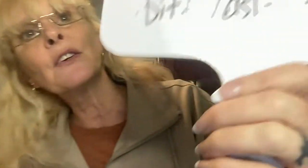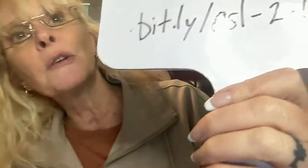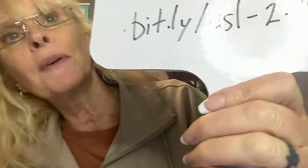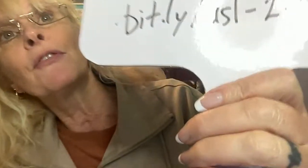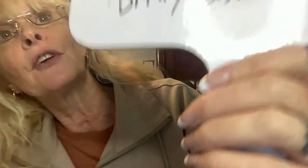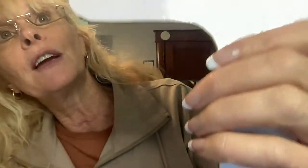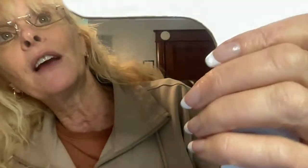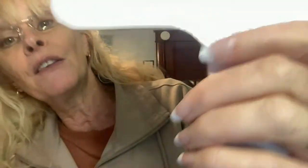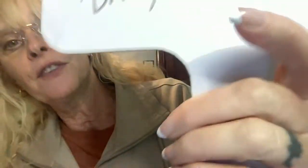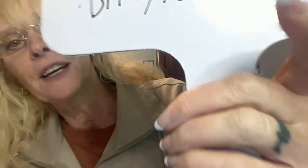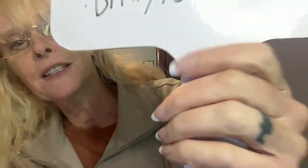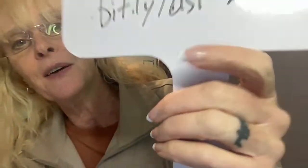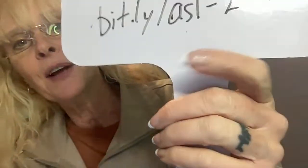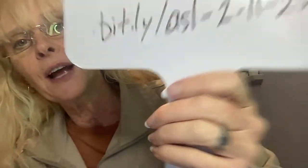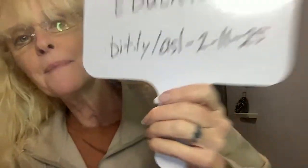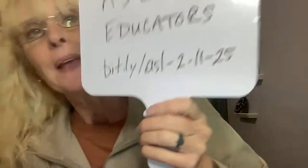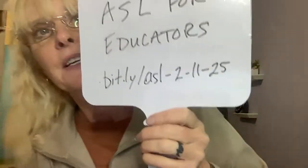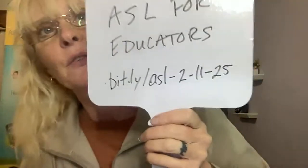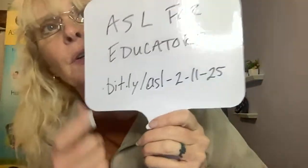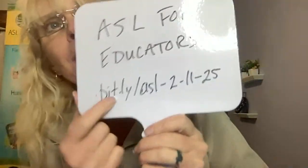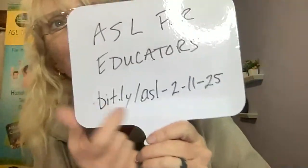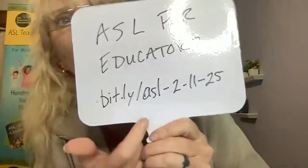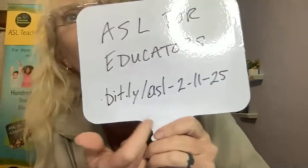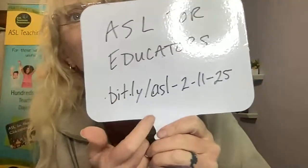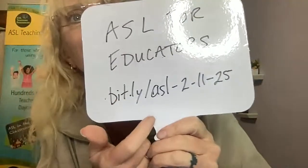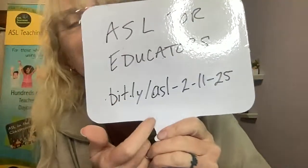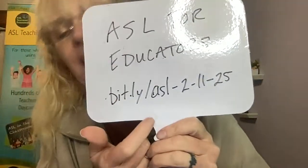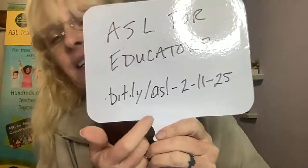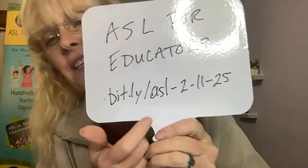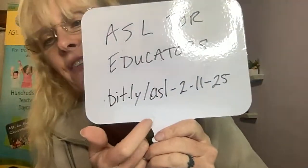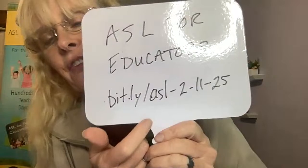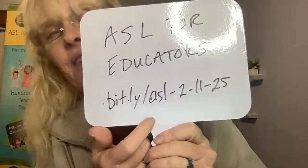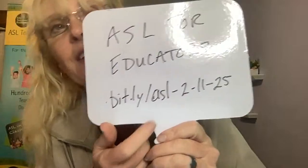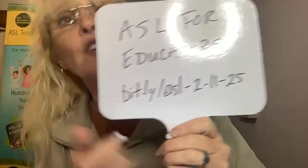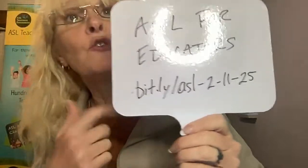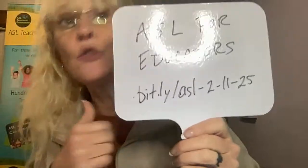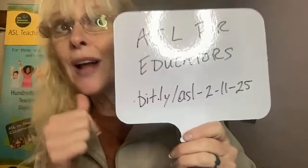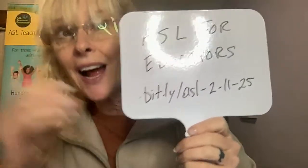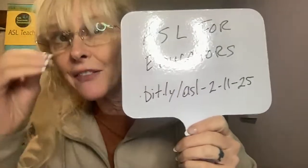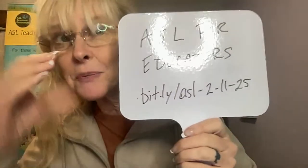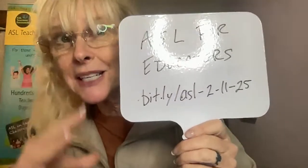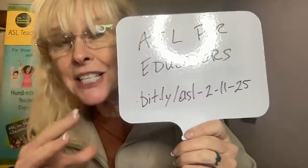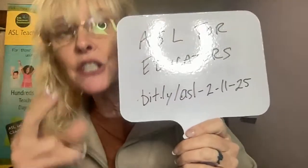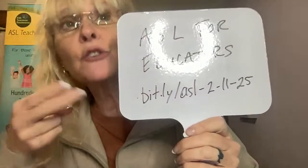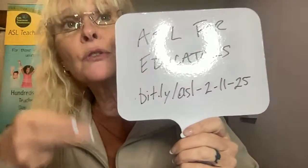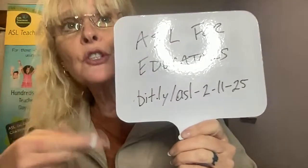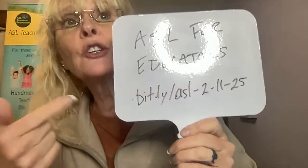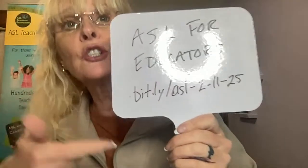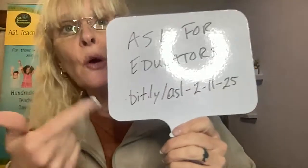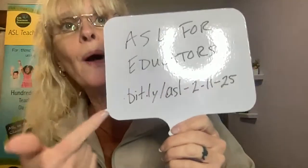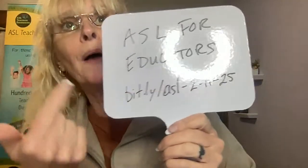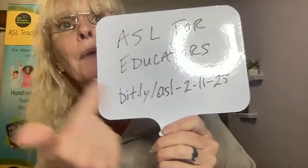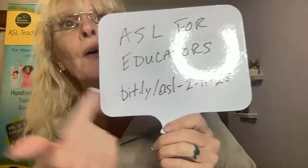be free event. Okay. So I want to make sure everybody can see this, a free event. You do not have to be a teacher to show up.